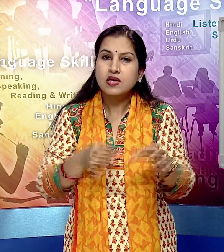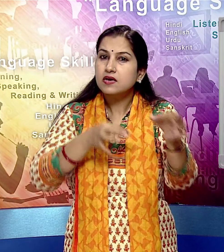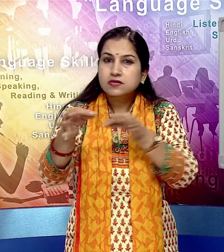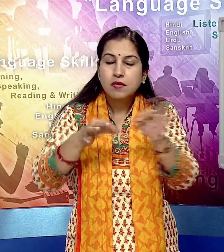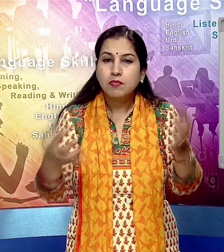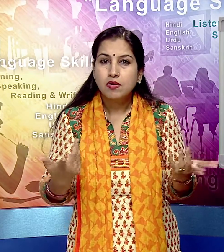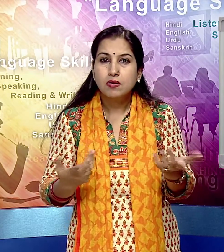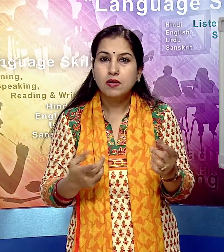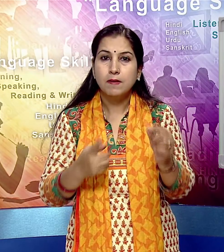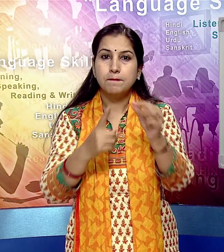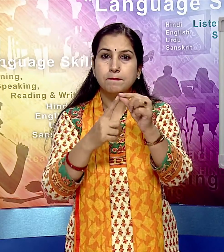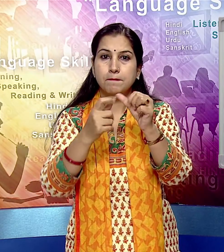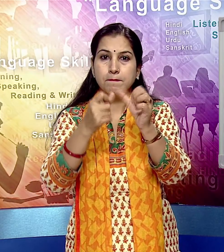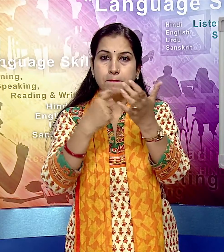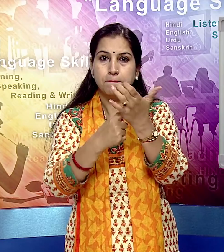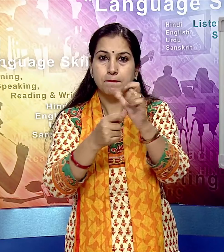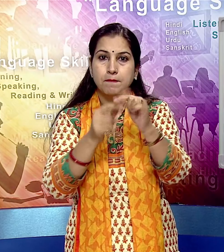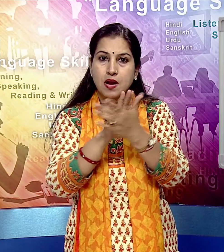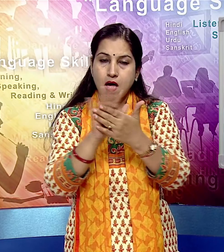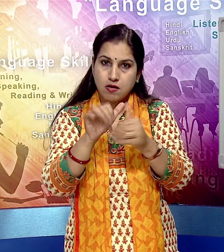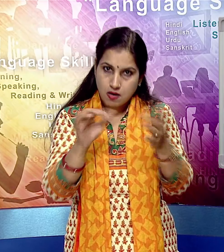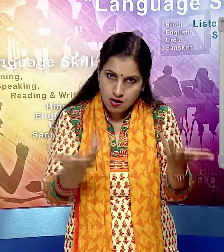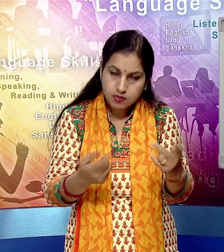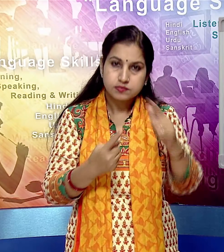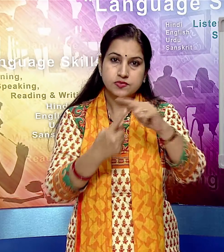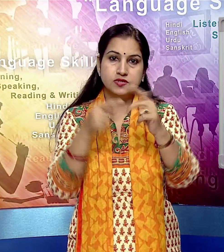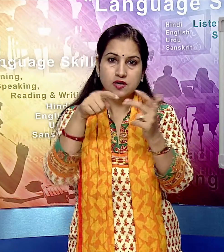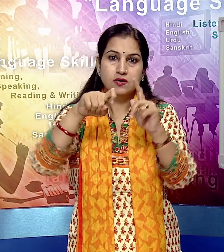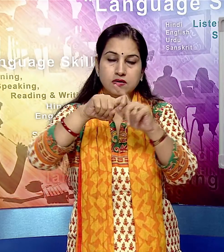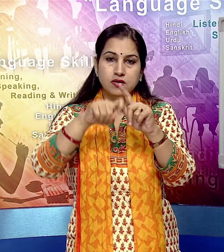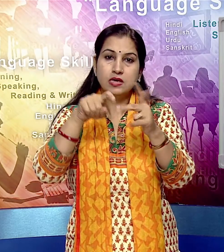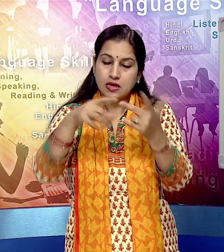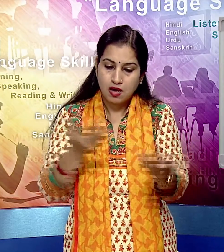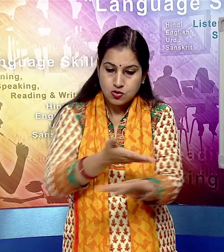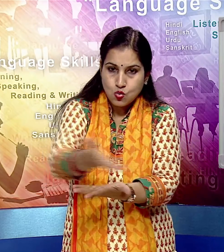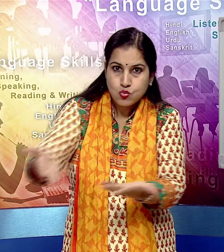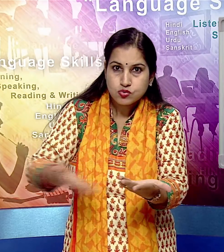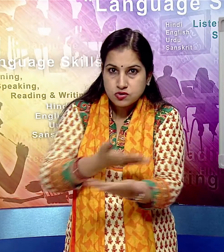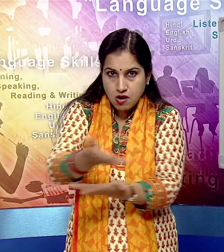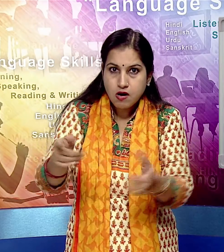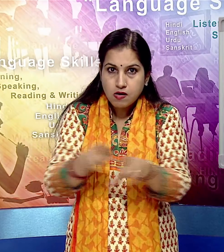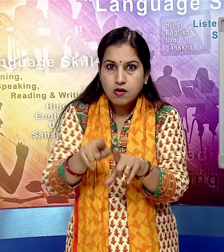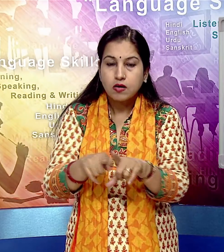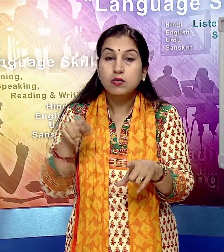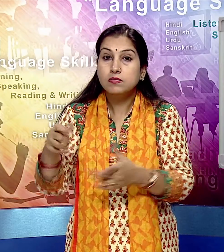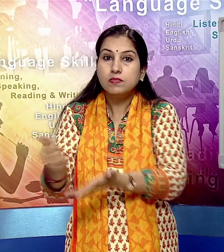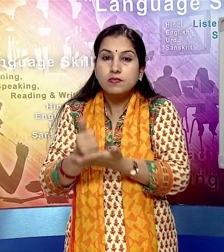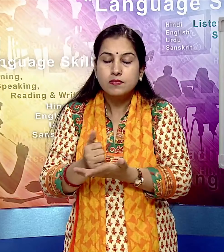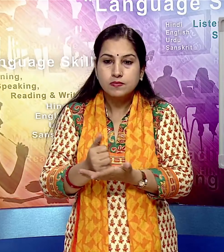Examples are paratha, tikki, dosa, etc. It imparts